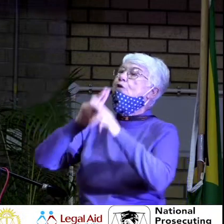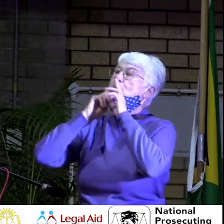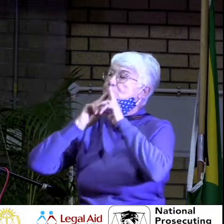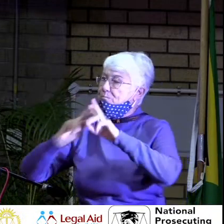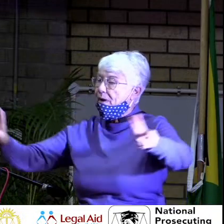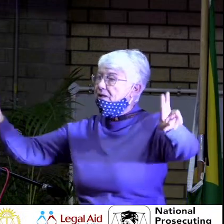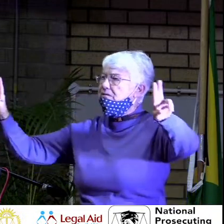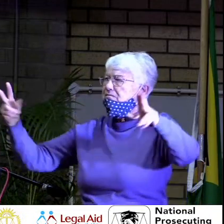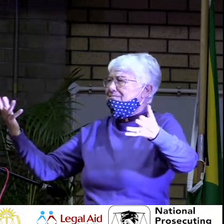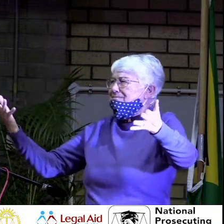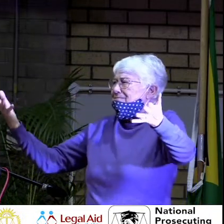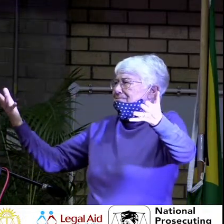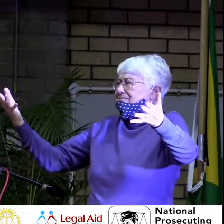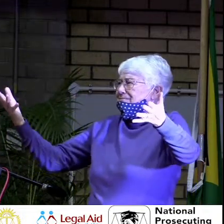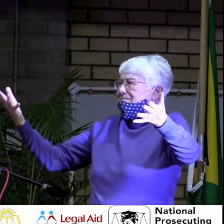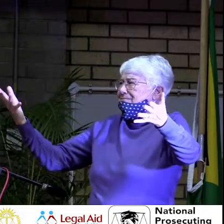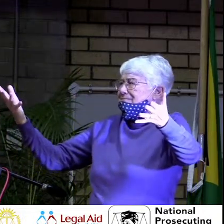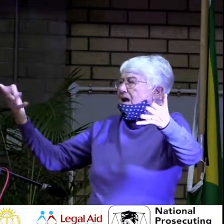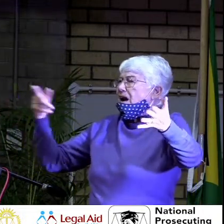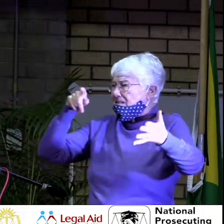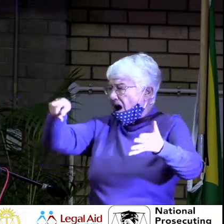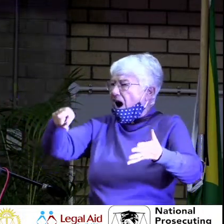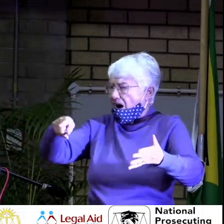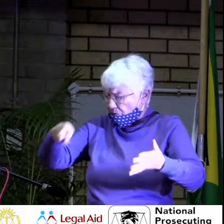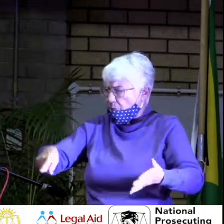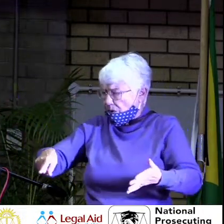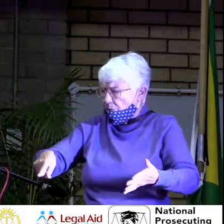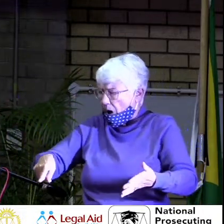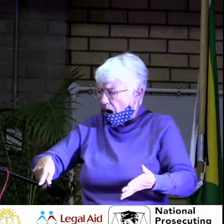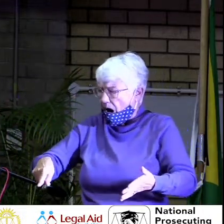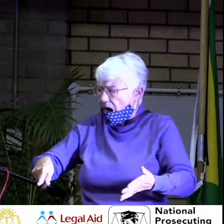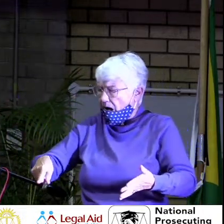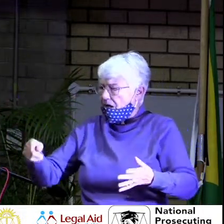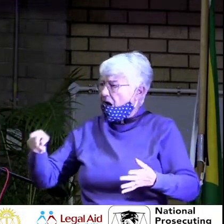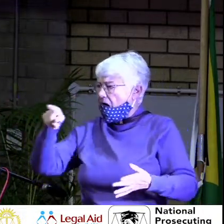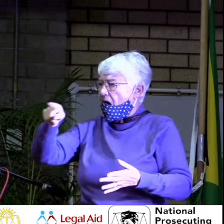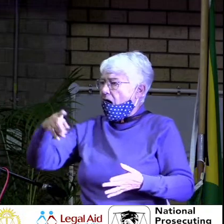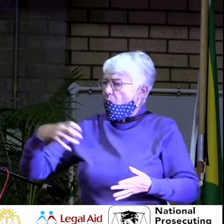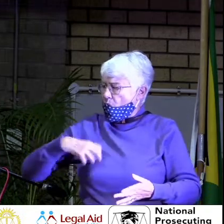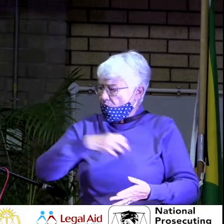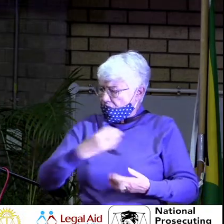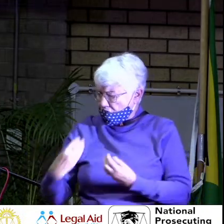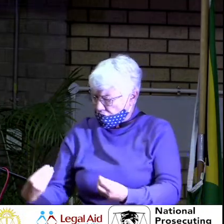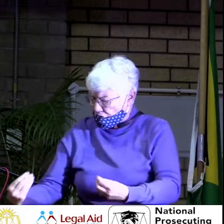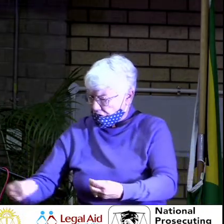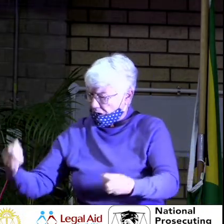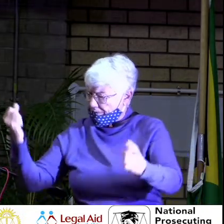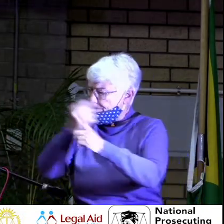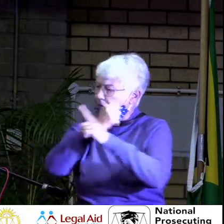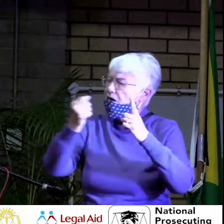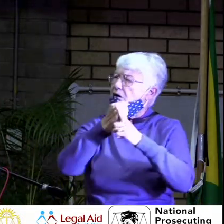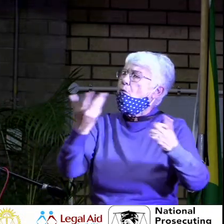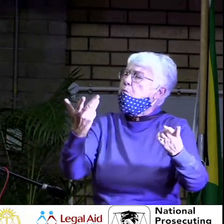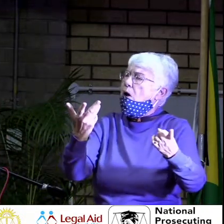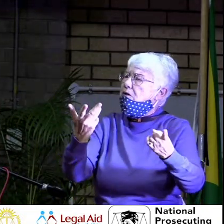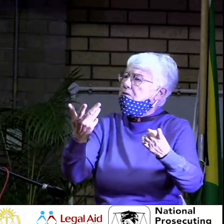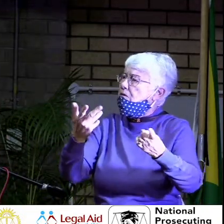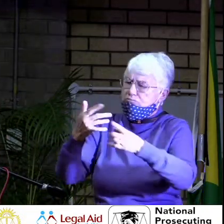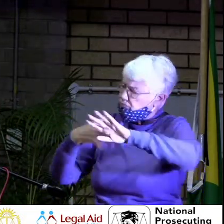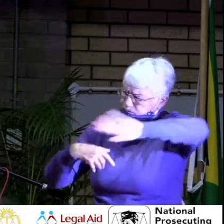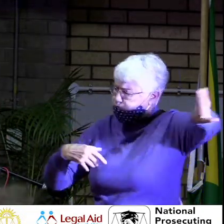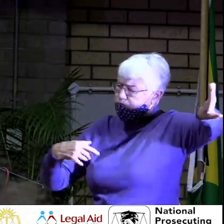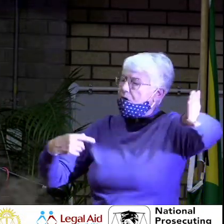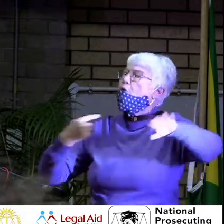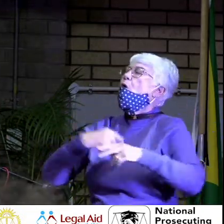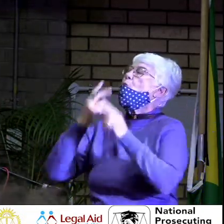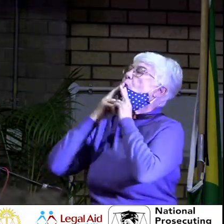what do we want in the place of it? We want peace. We want peace in our communities. We want peace in our